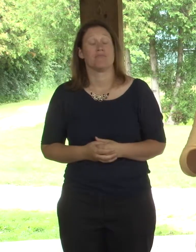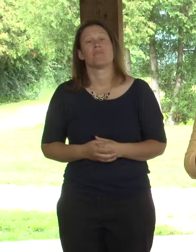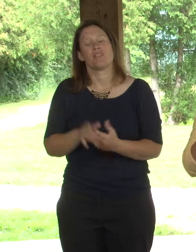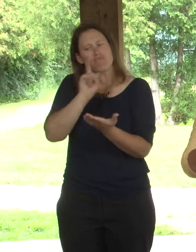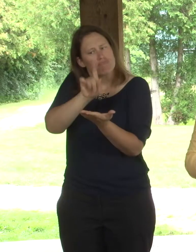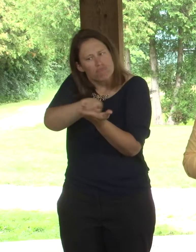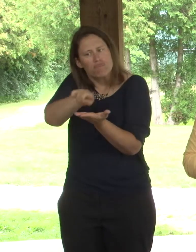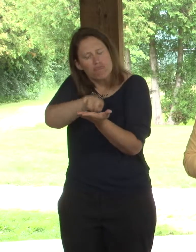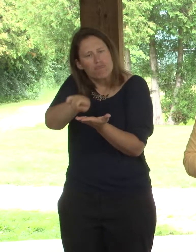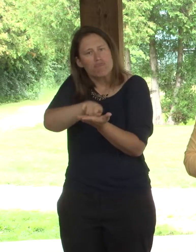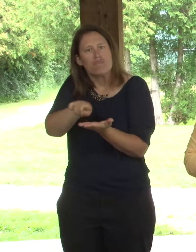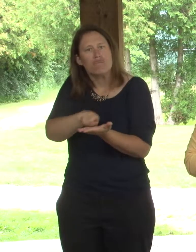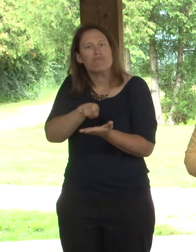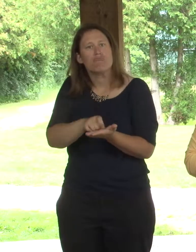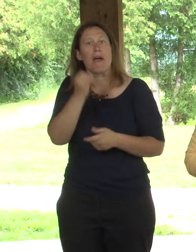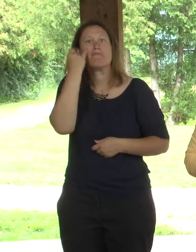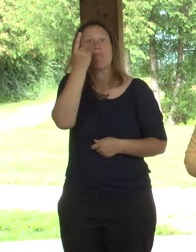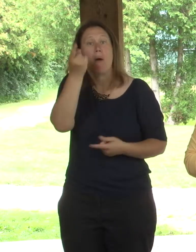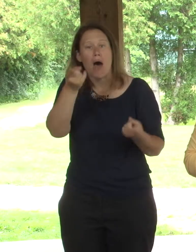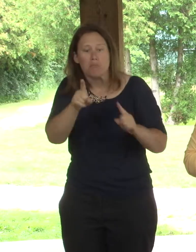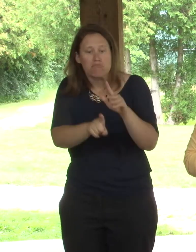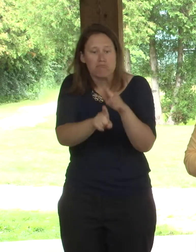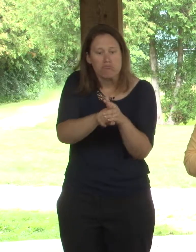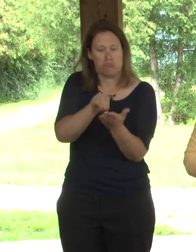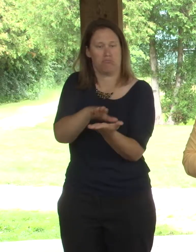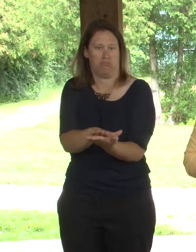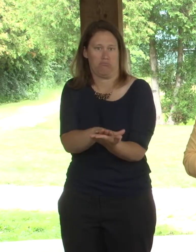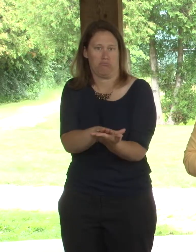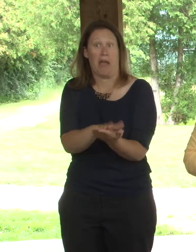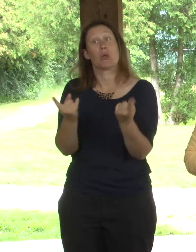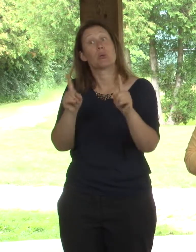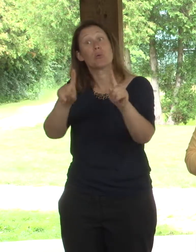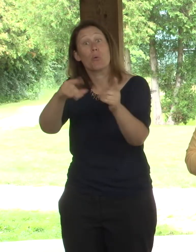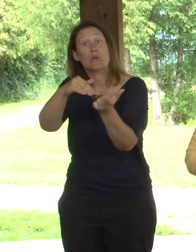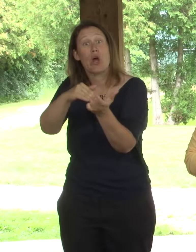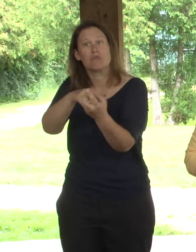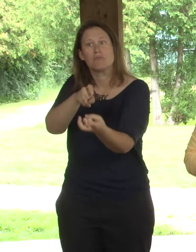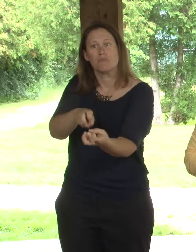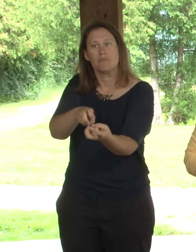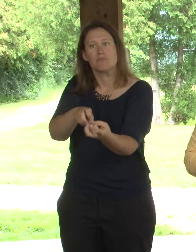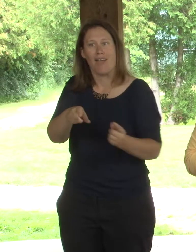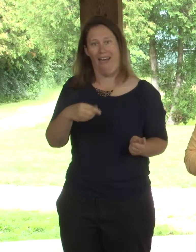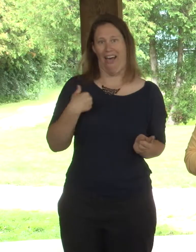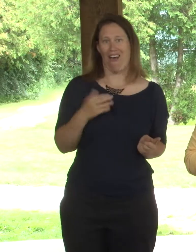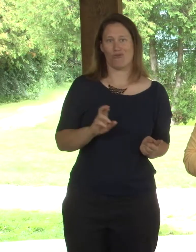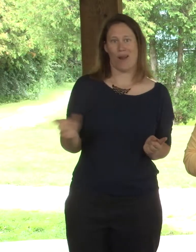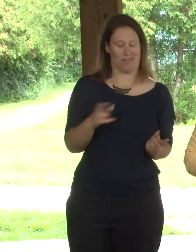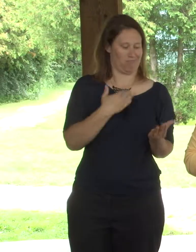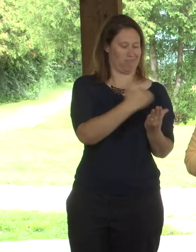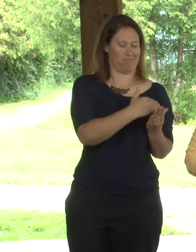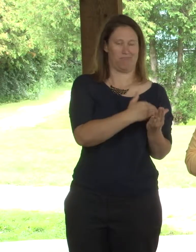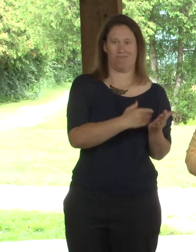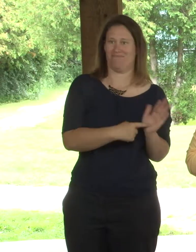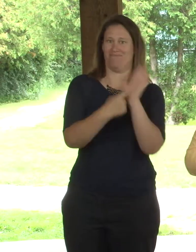that you can communicate back to your healthcare practitioner. It's like going into a very important meeting, going and seeing